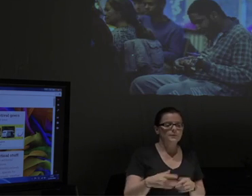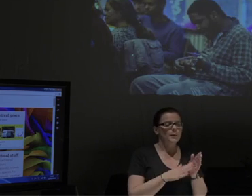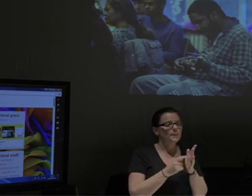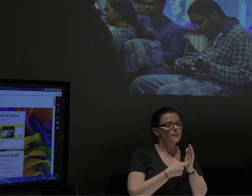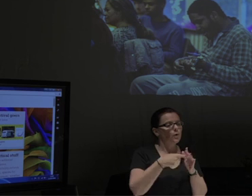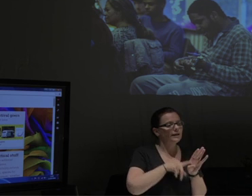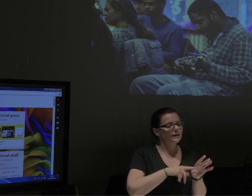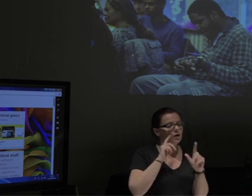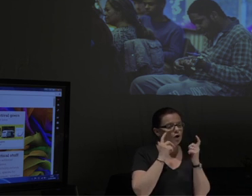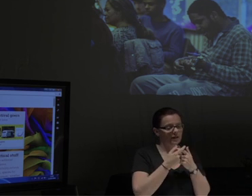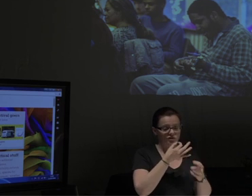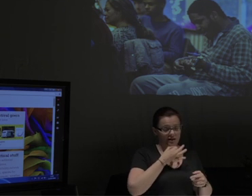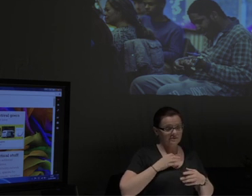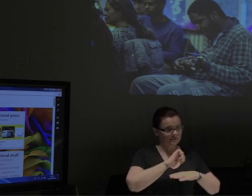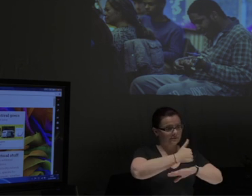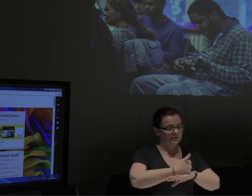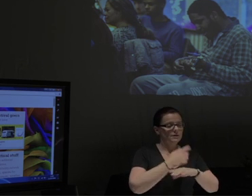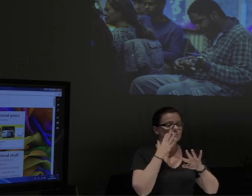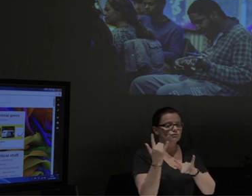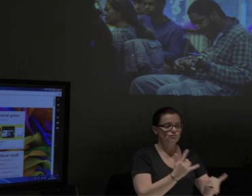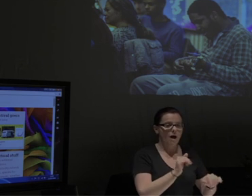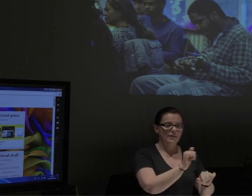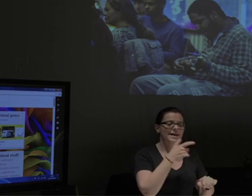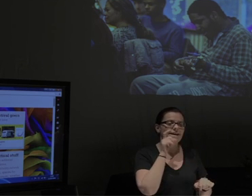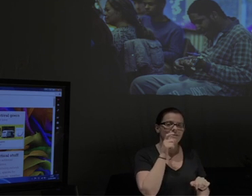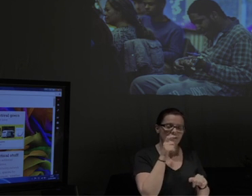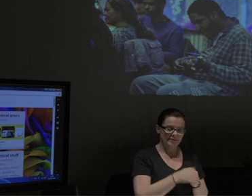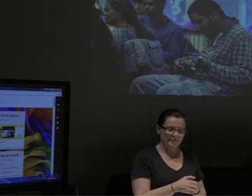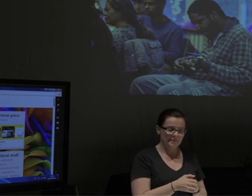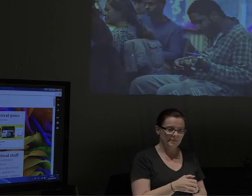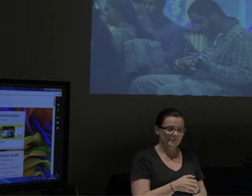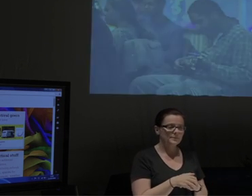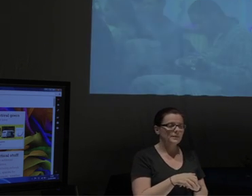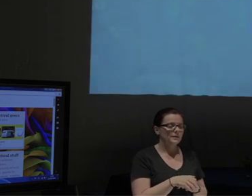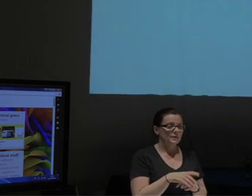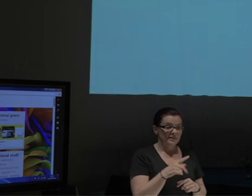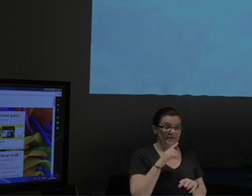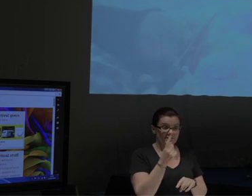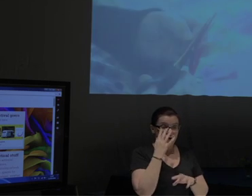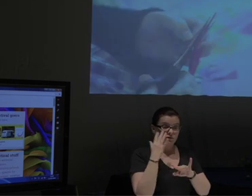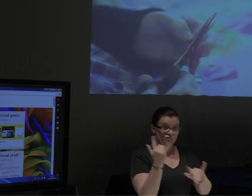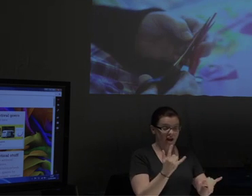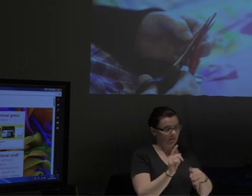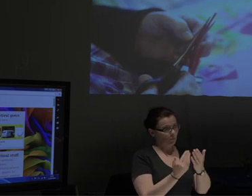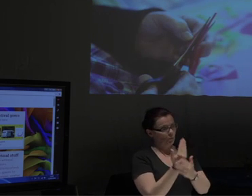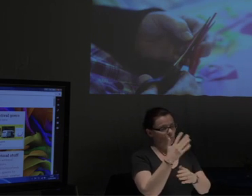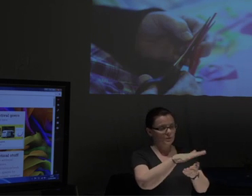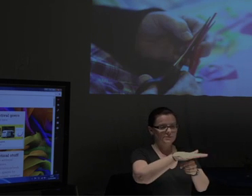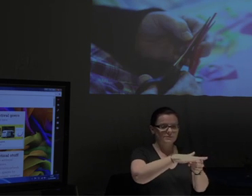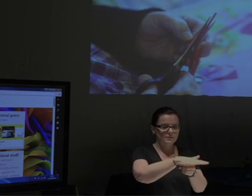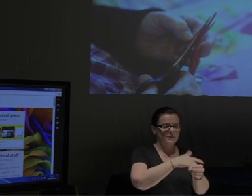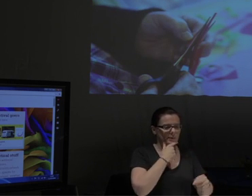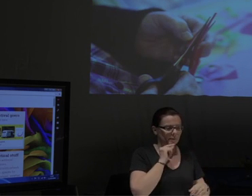College invited us to run a trial of the Dragon Cafe in their refectory. This was the first trial of our cafe in a new setting. People